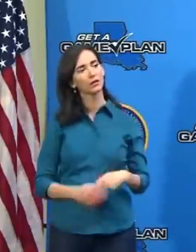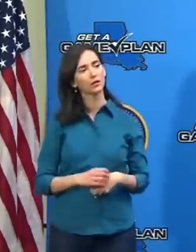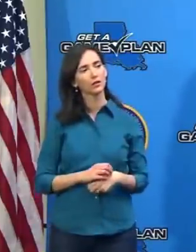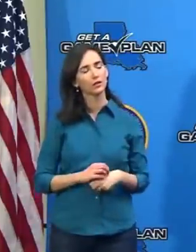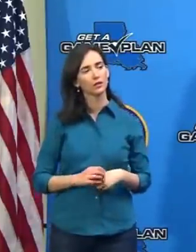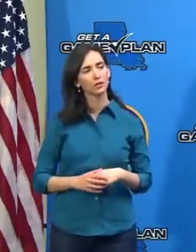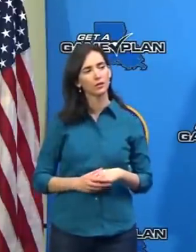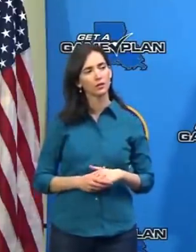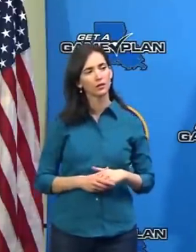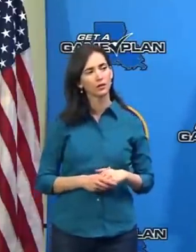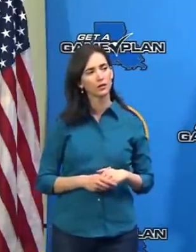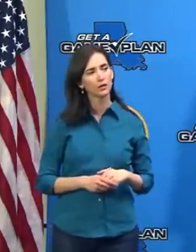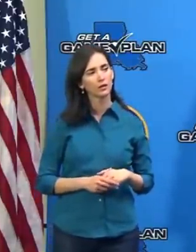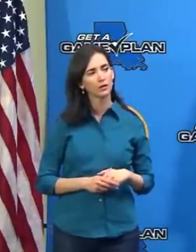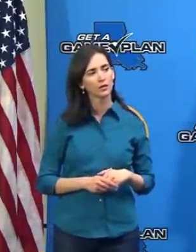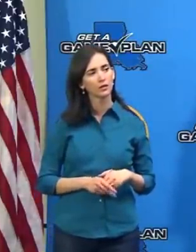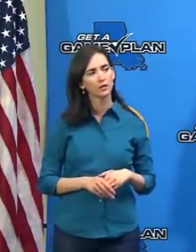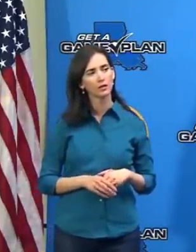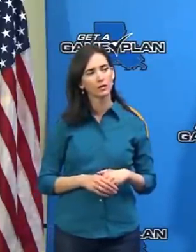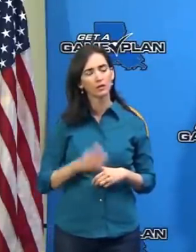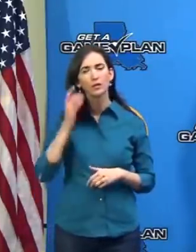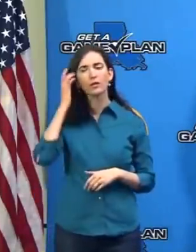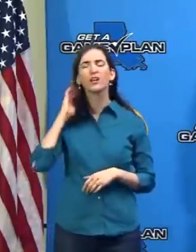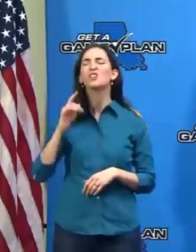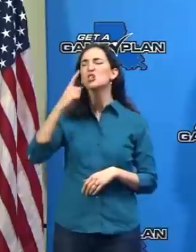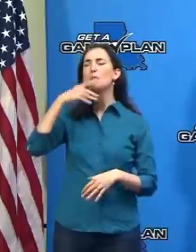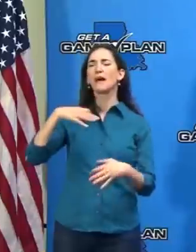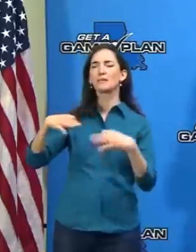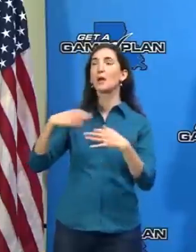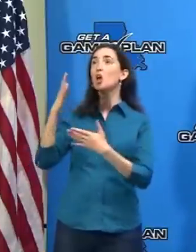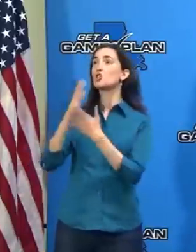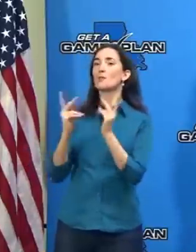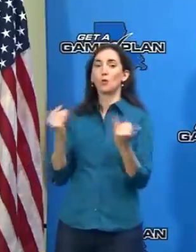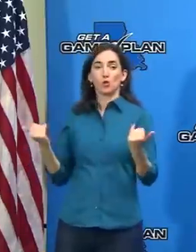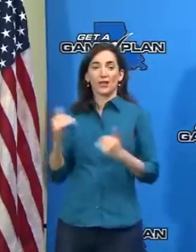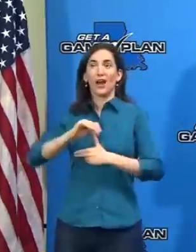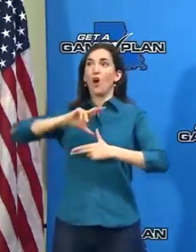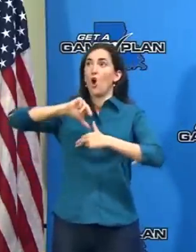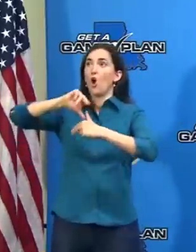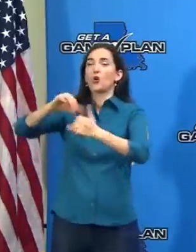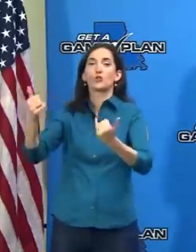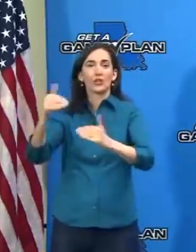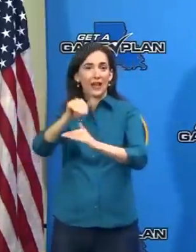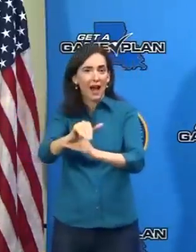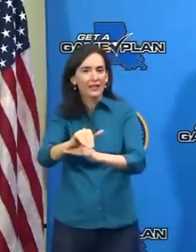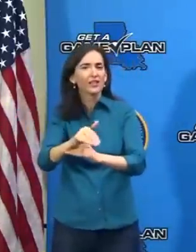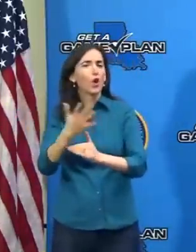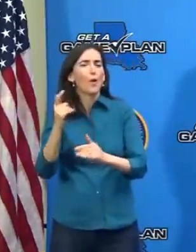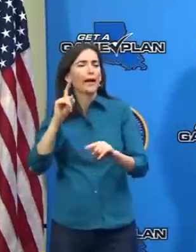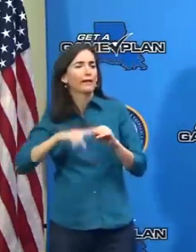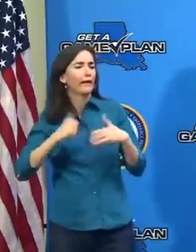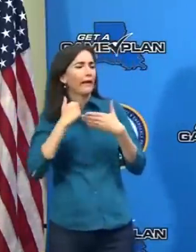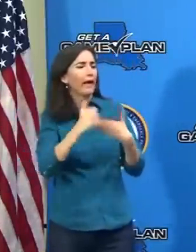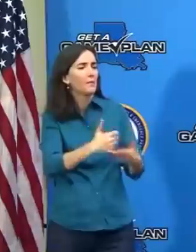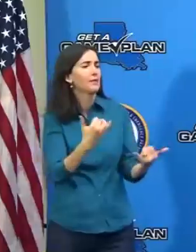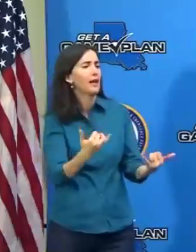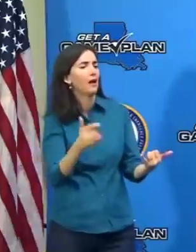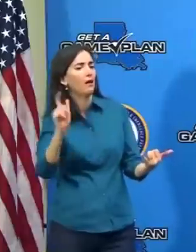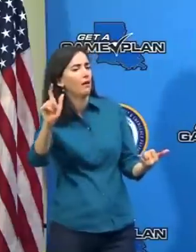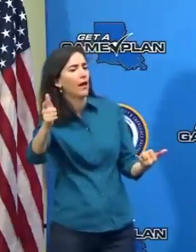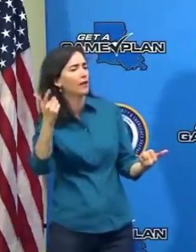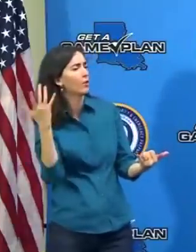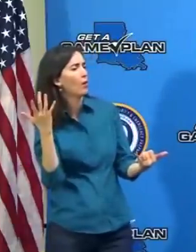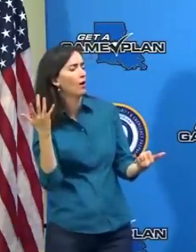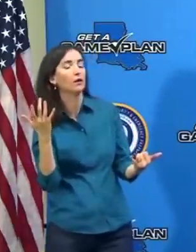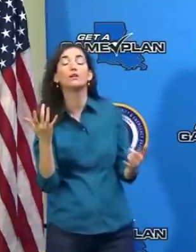operations or other operations can't be themselves? Yeah. Well, because you have dangerous conditions out